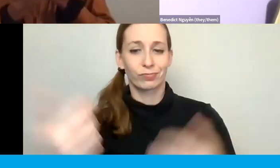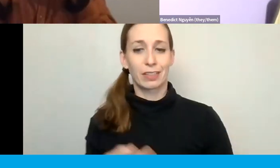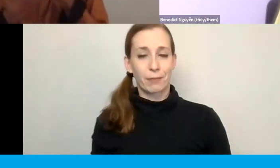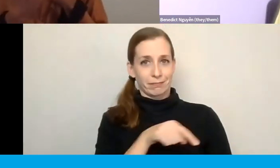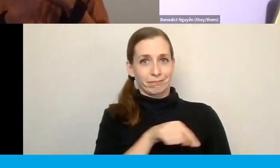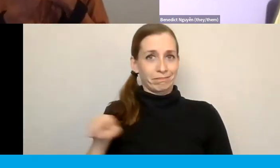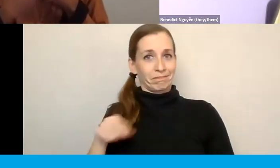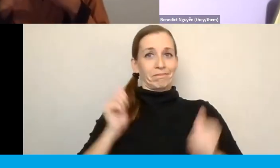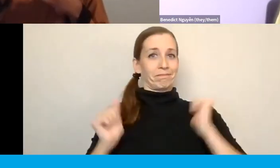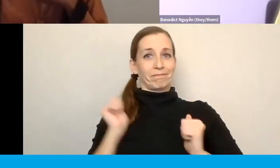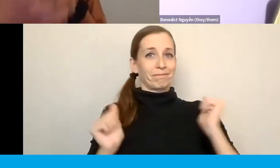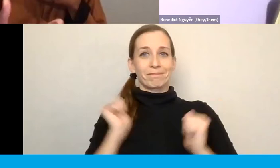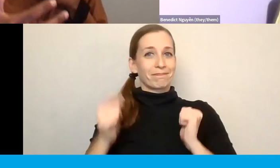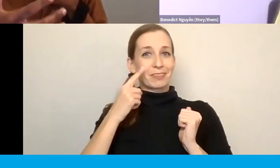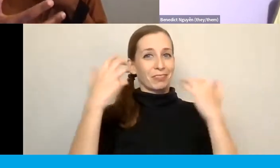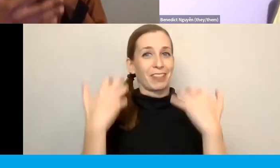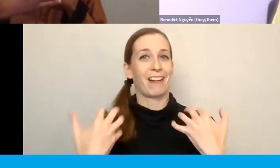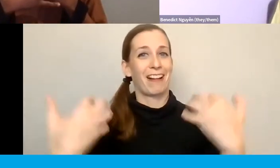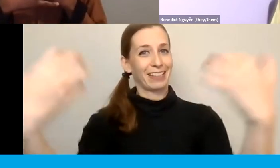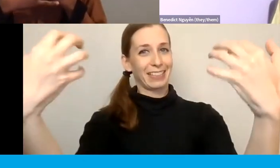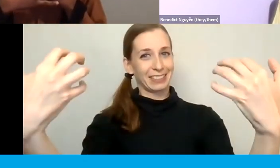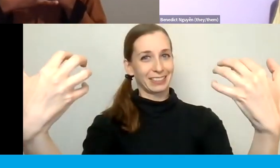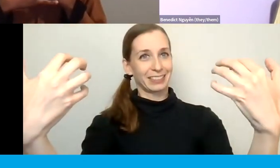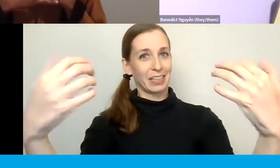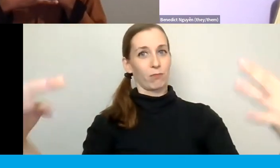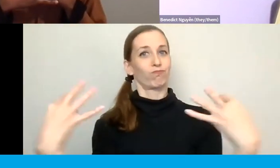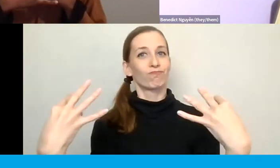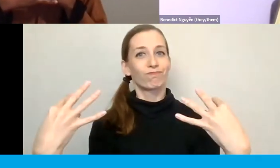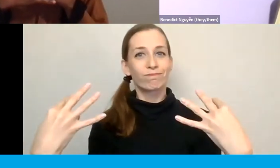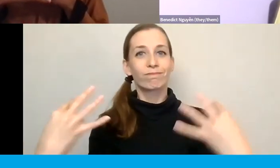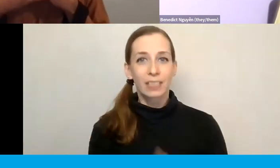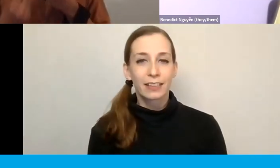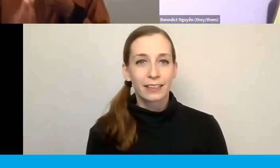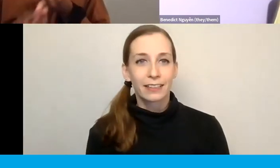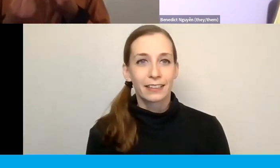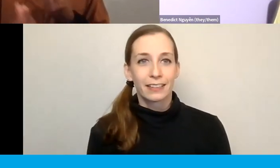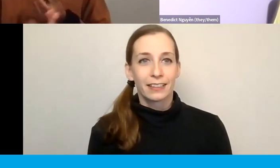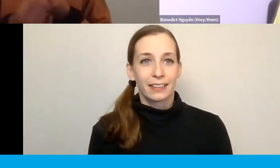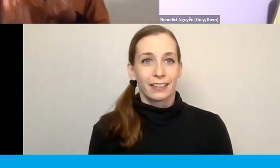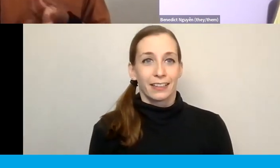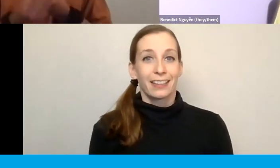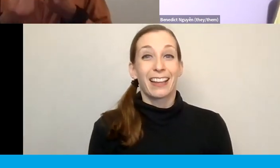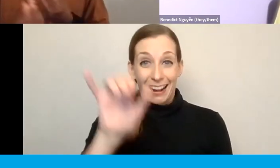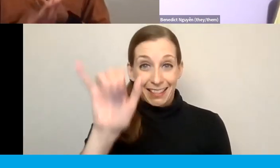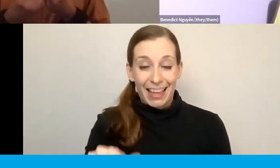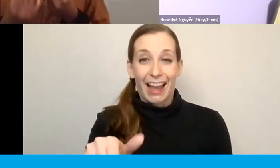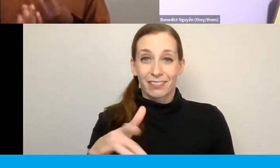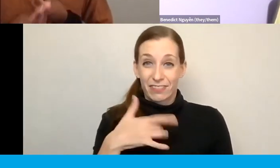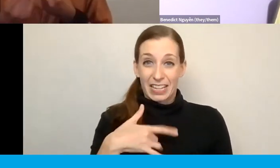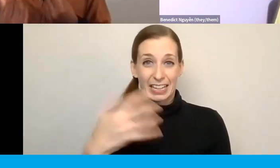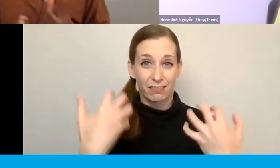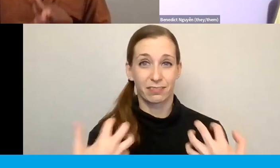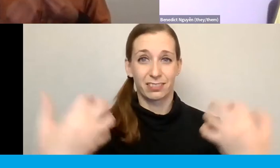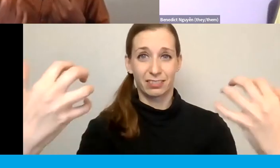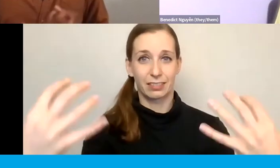and that when like in those circumstances I feel that there is a sort of like palpable